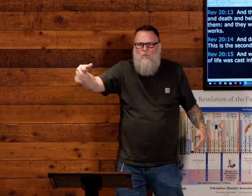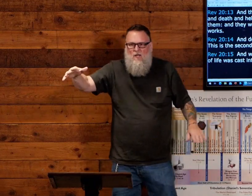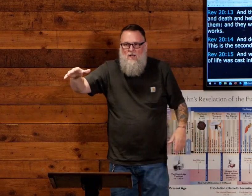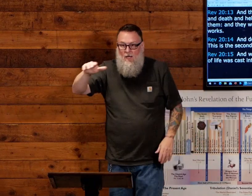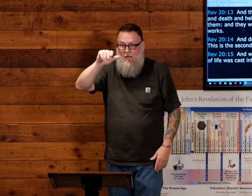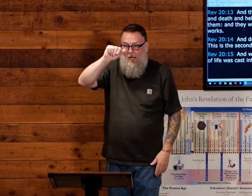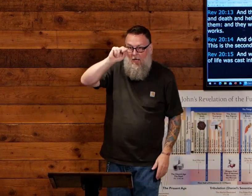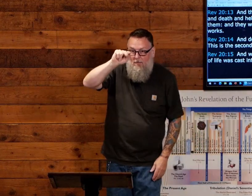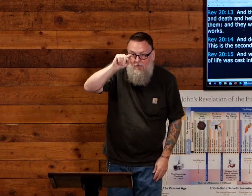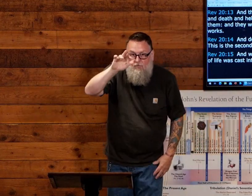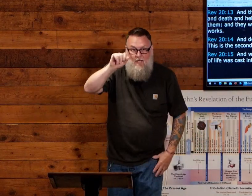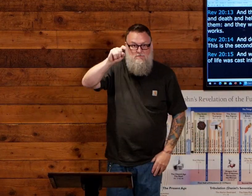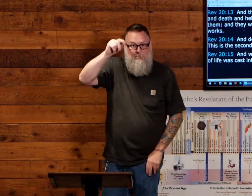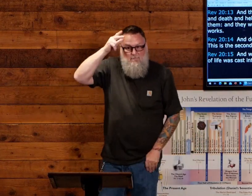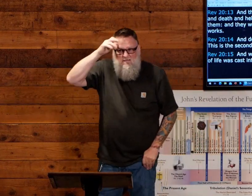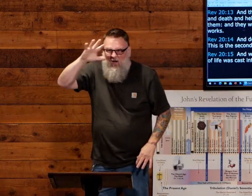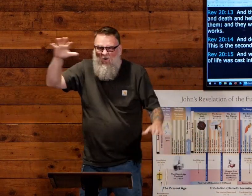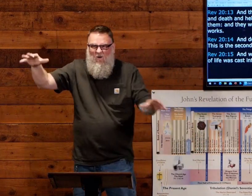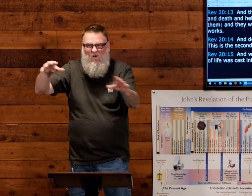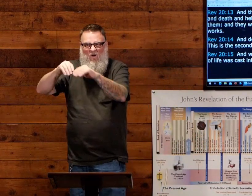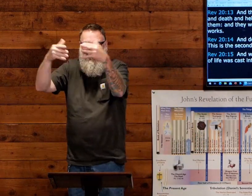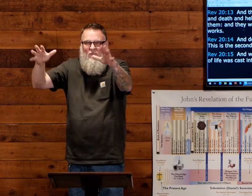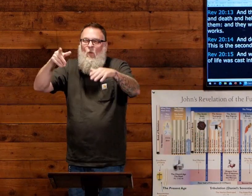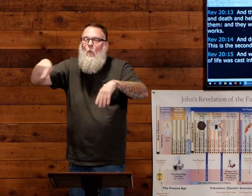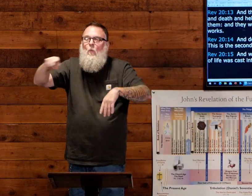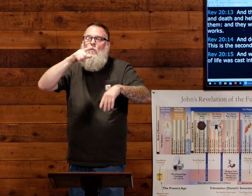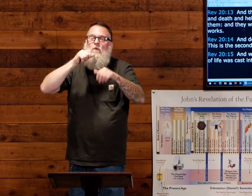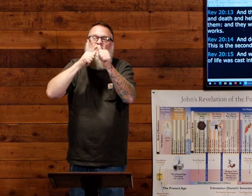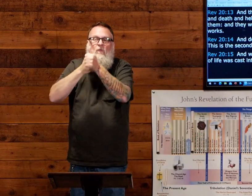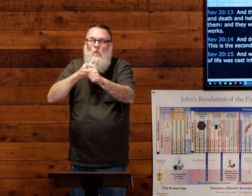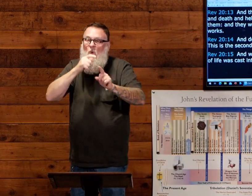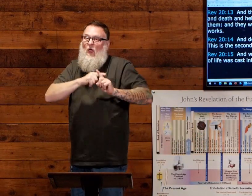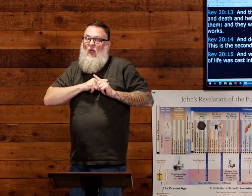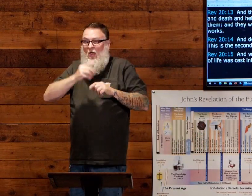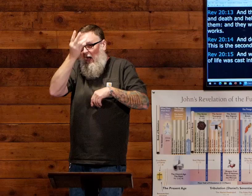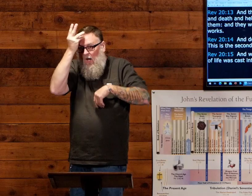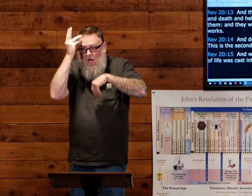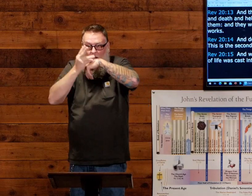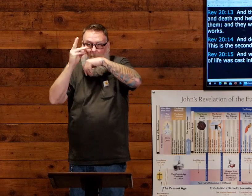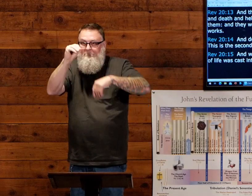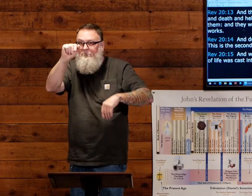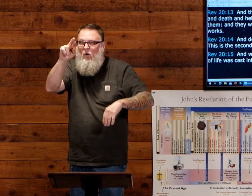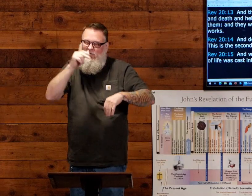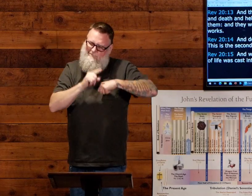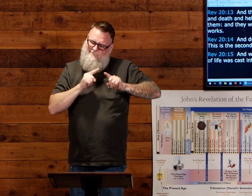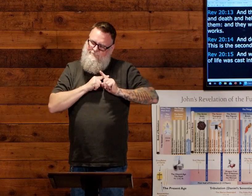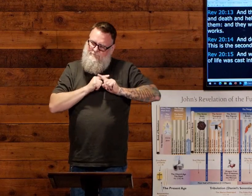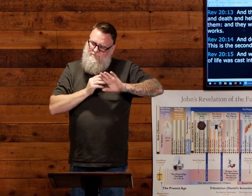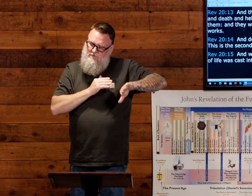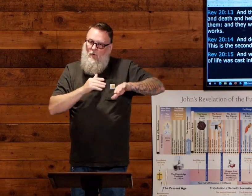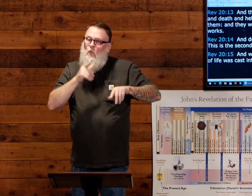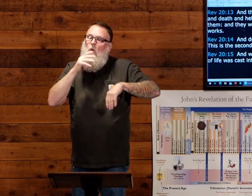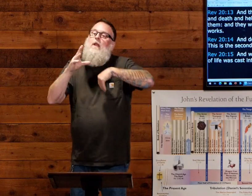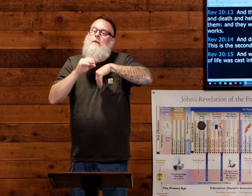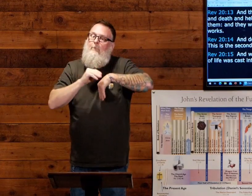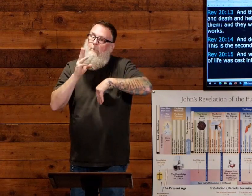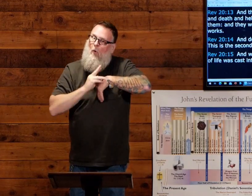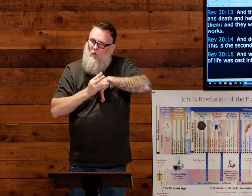And who's already there? The Antichrist, the beast, Satan are already all there. Those who accepted the mark of the beast.